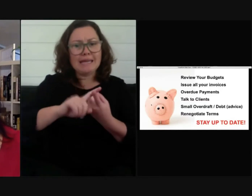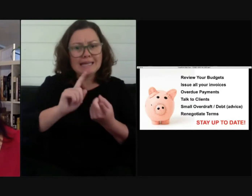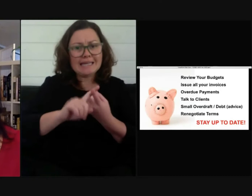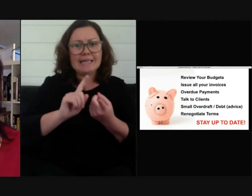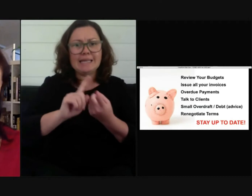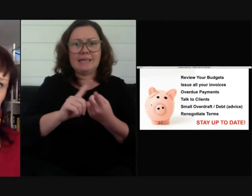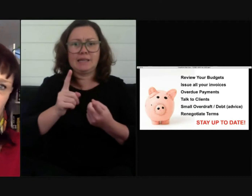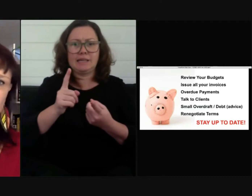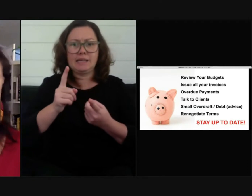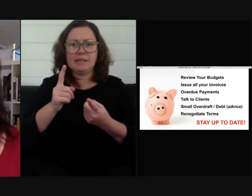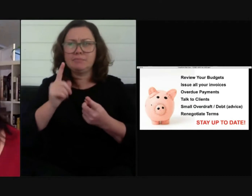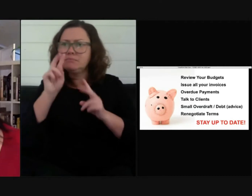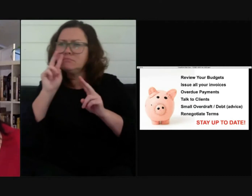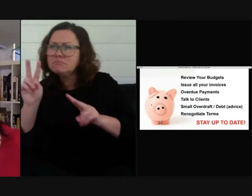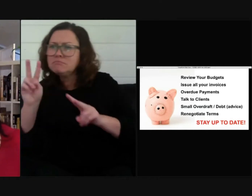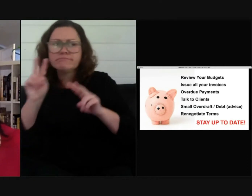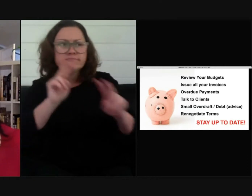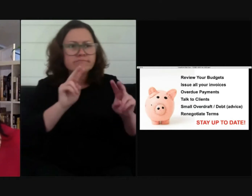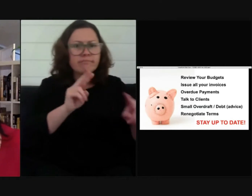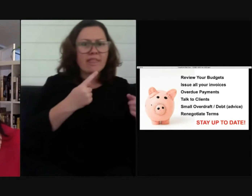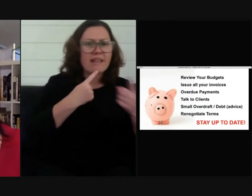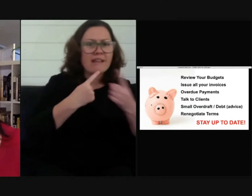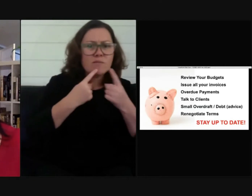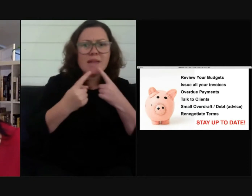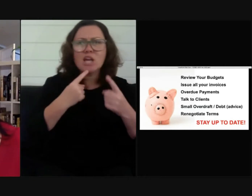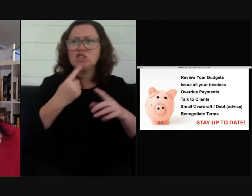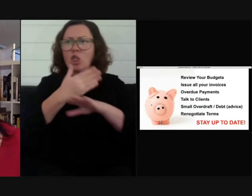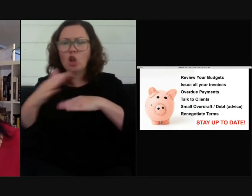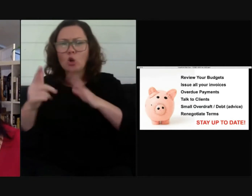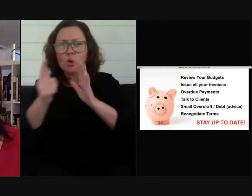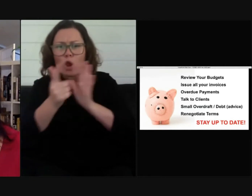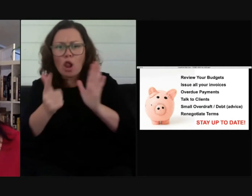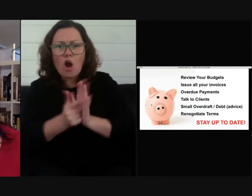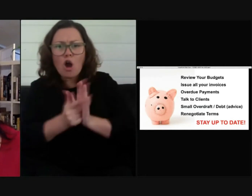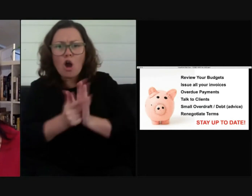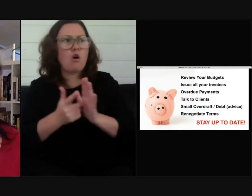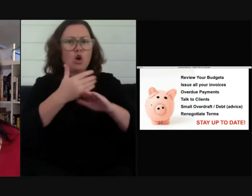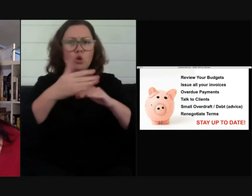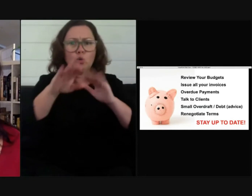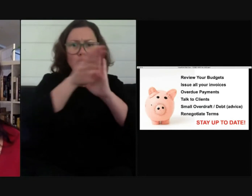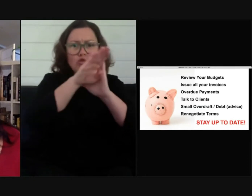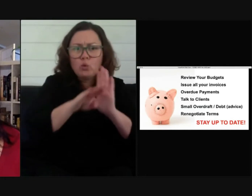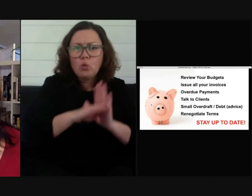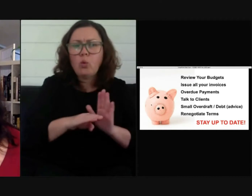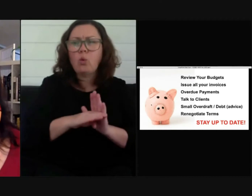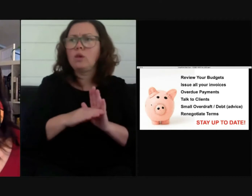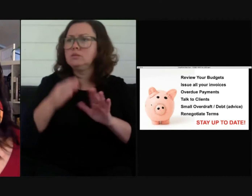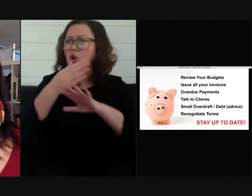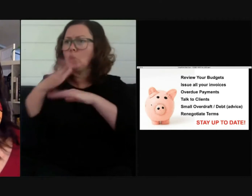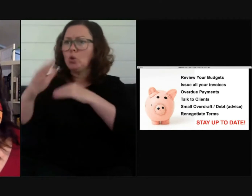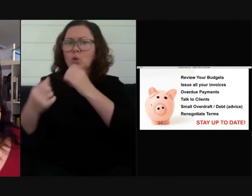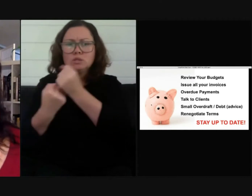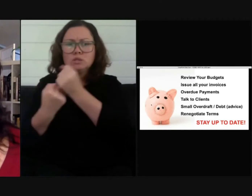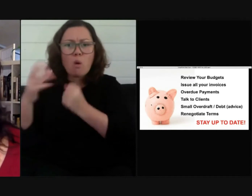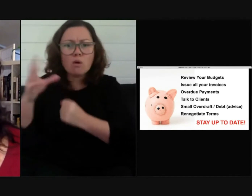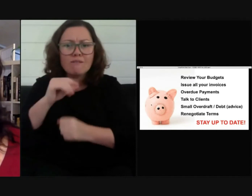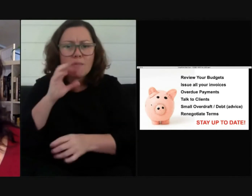different laws and regulations and possible supports. So it's really on you to make sure you stay up to